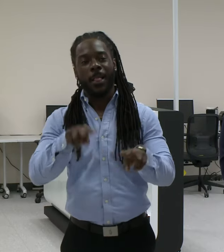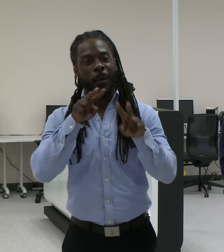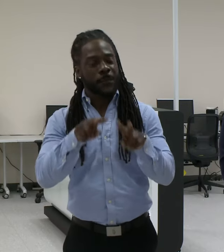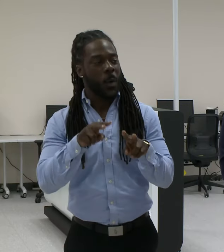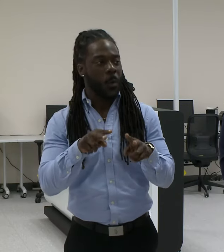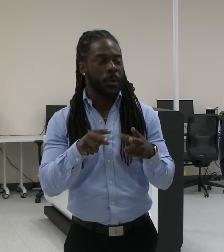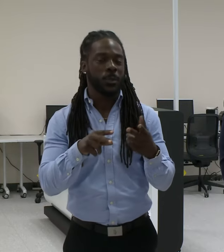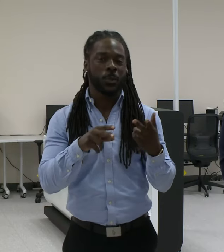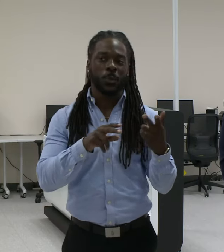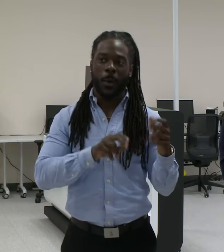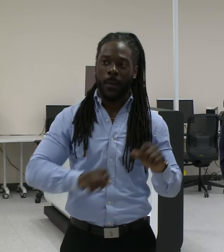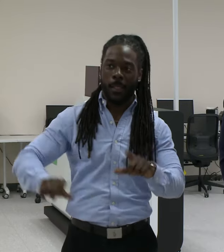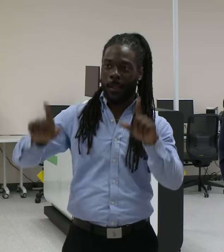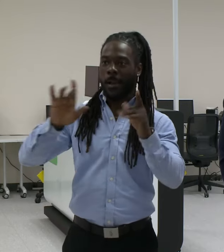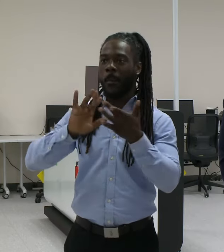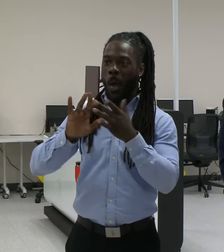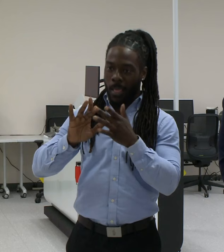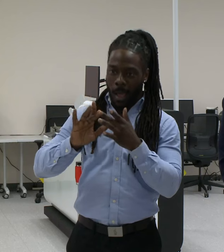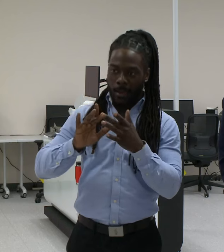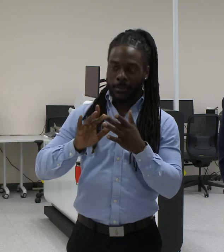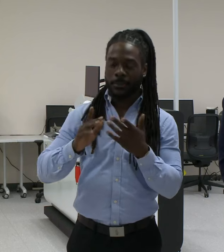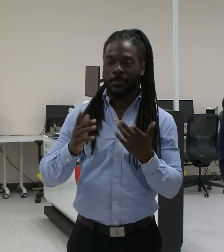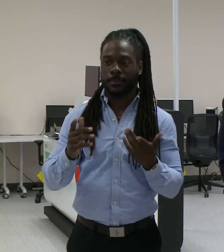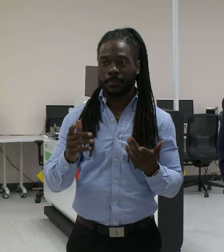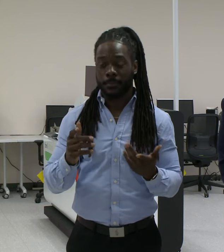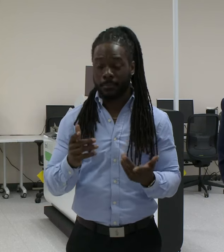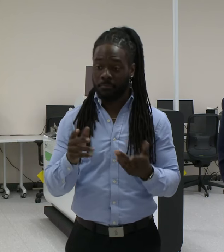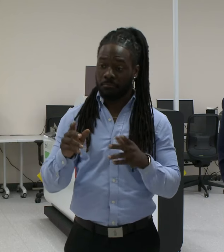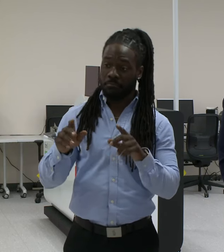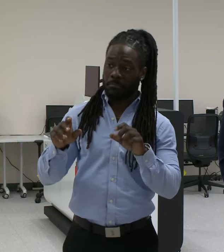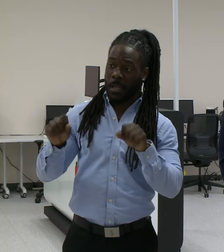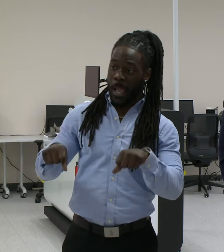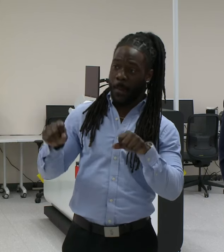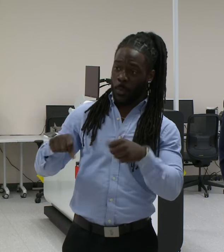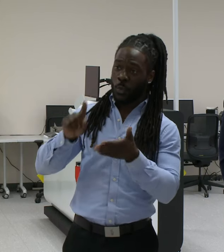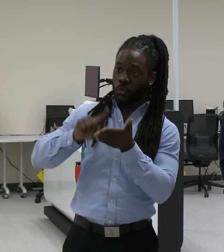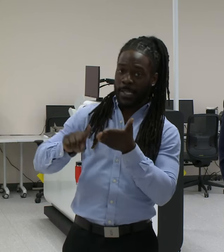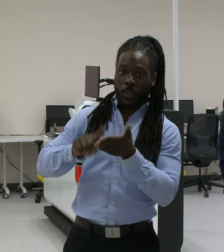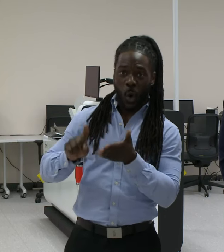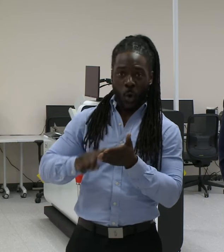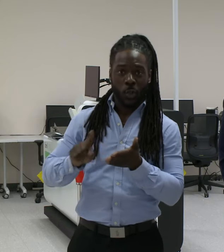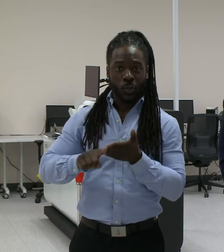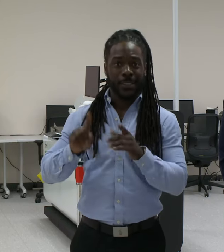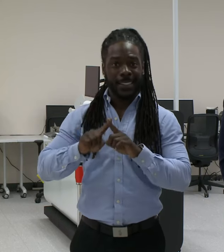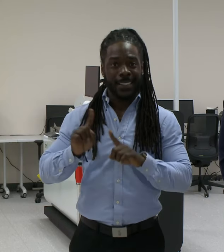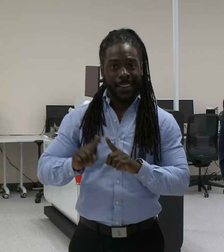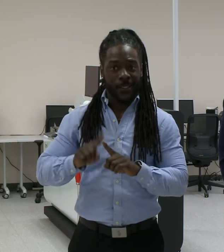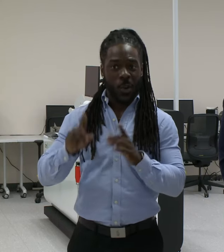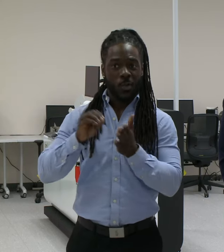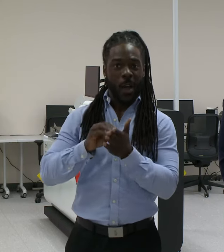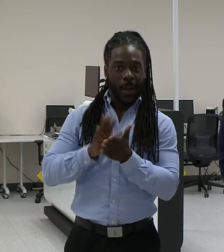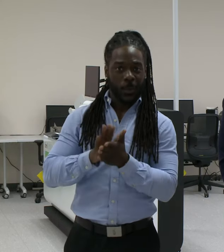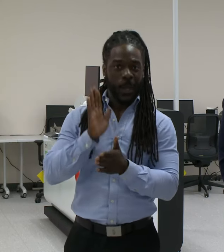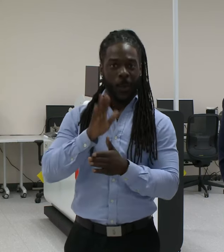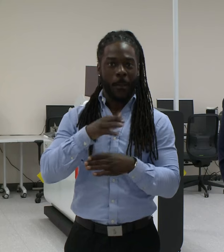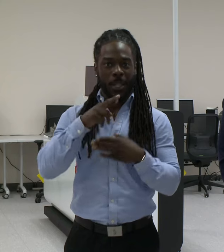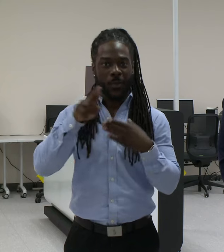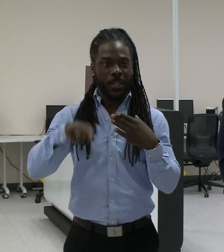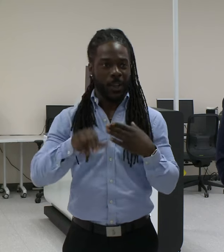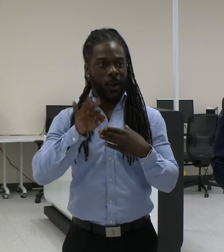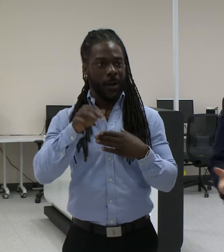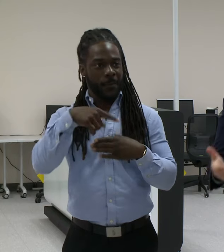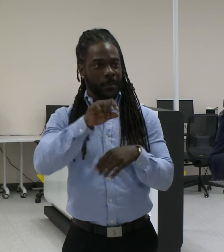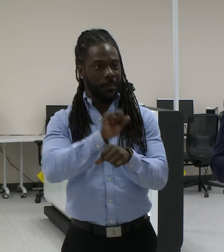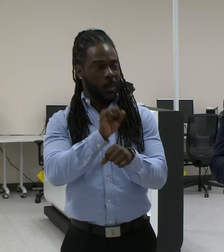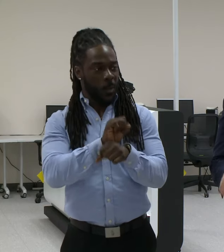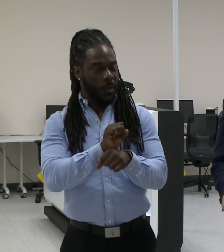going online myself and being able to research records that are going to be the result of your good work,